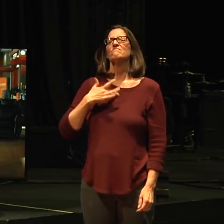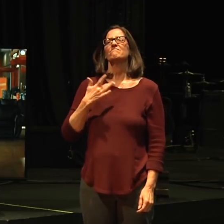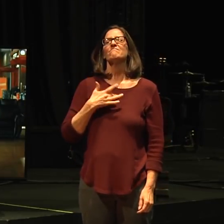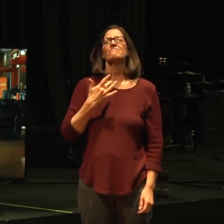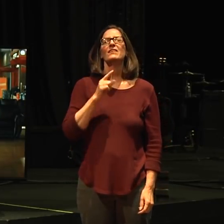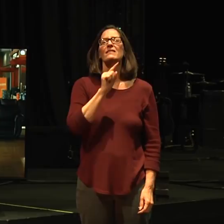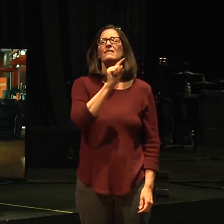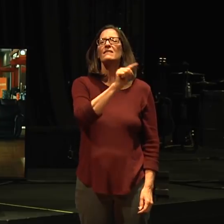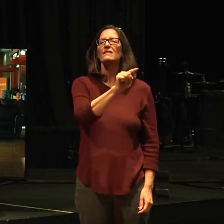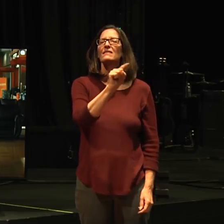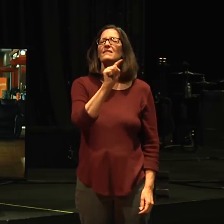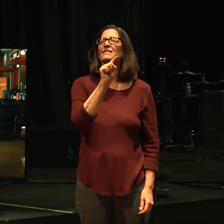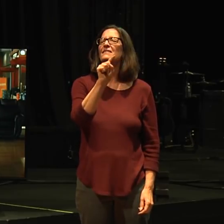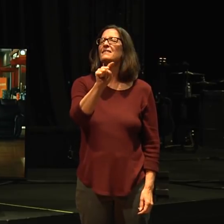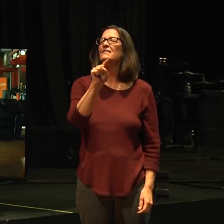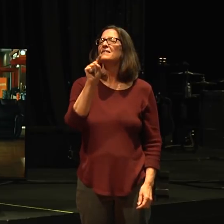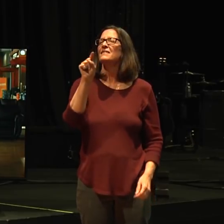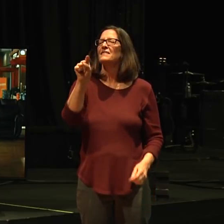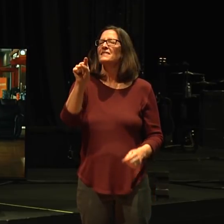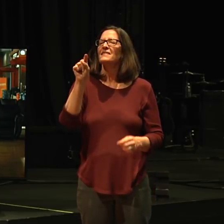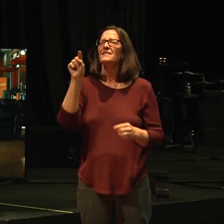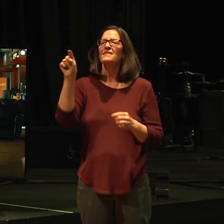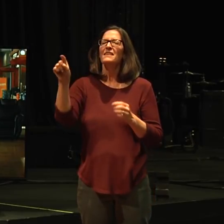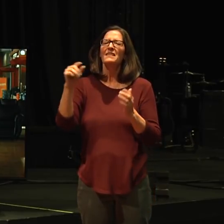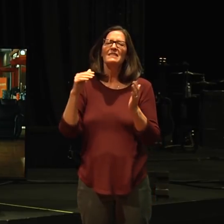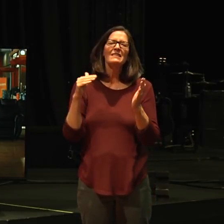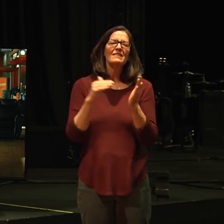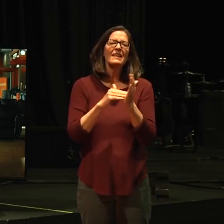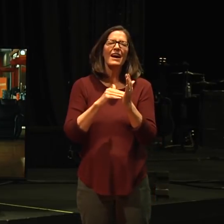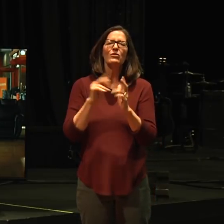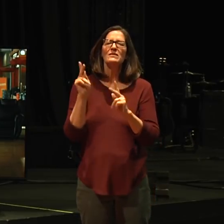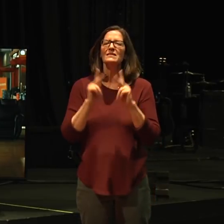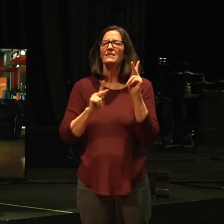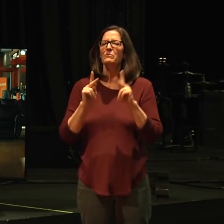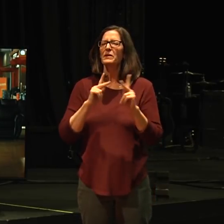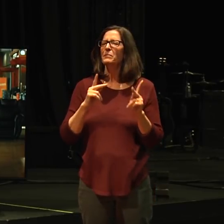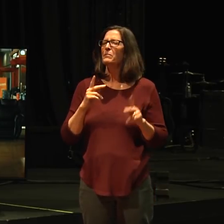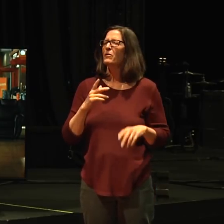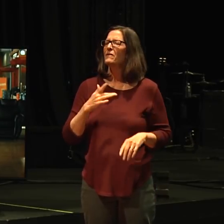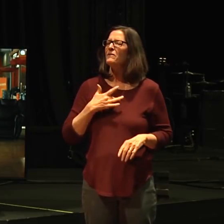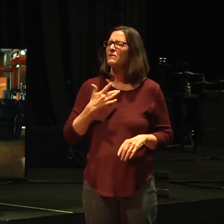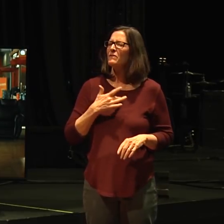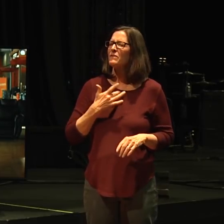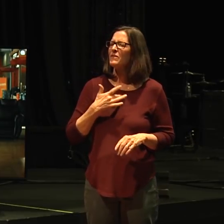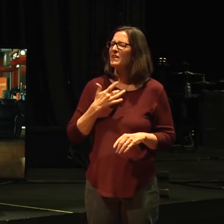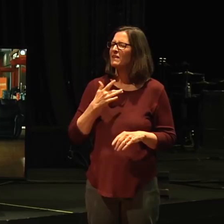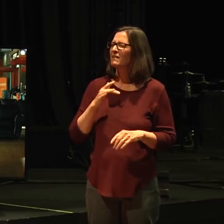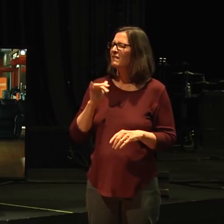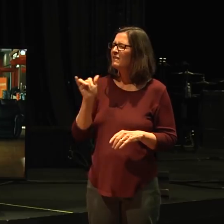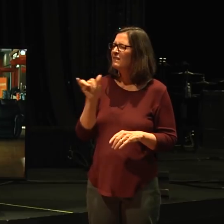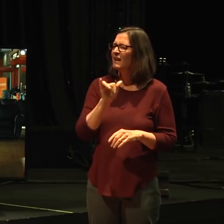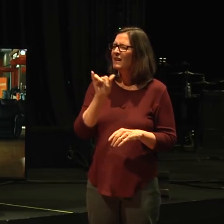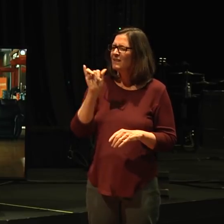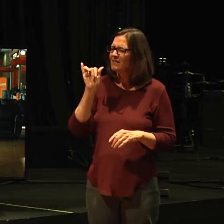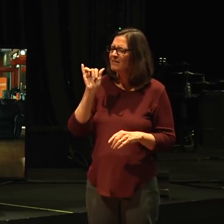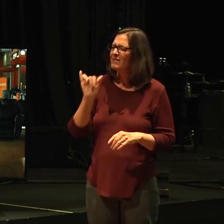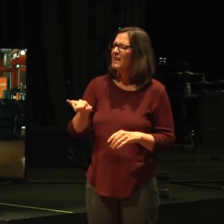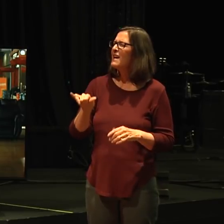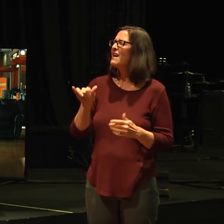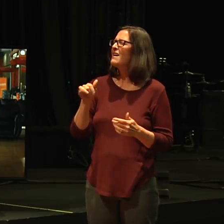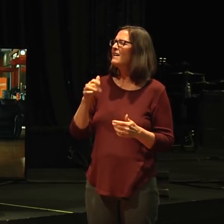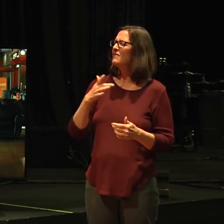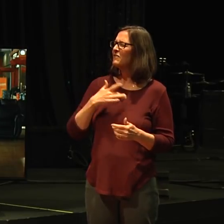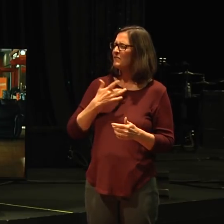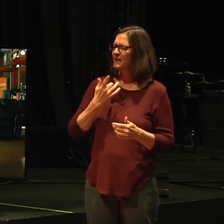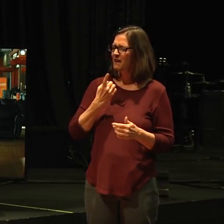two, but probably thousands of people staring at a screen right now going, I feel like that. I feel like I'm alone. I